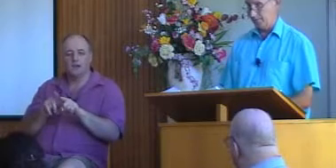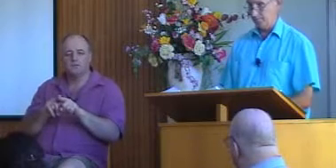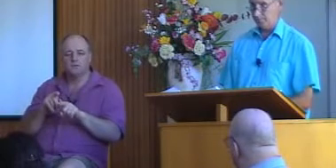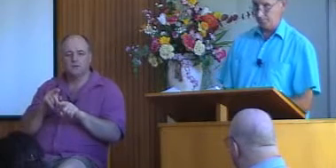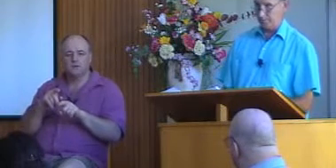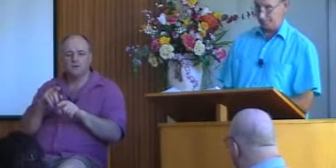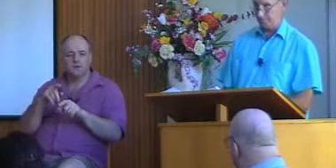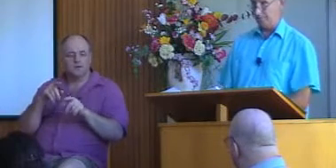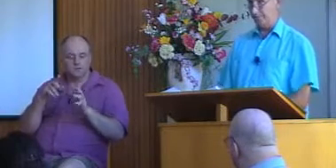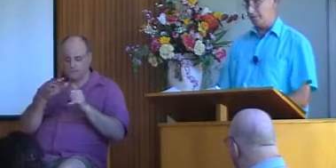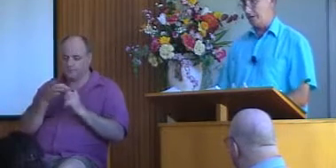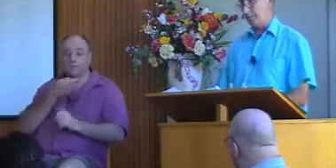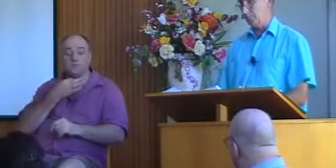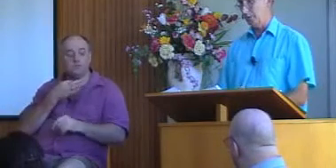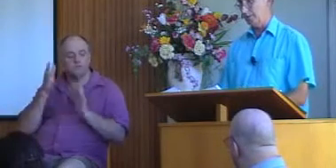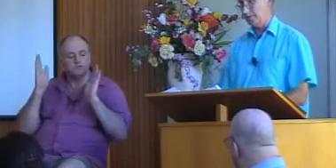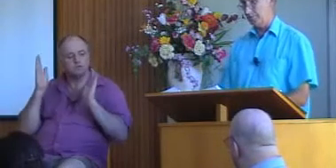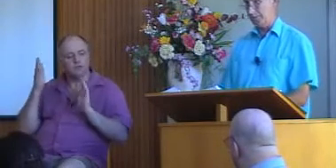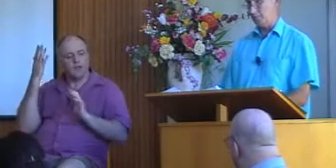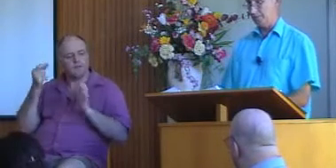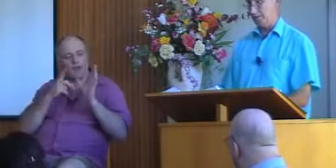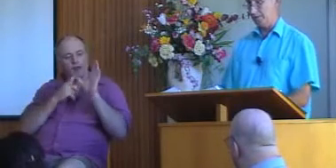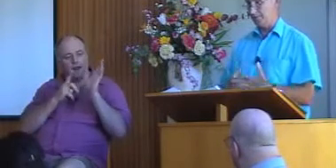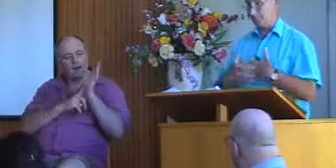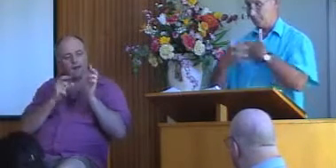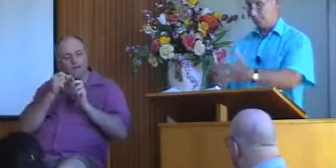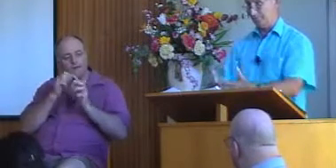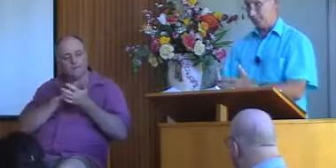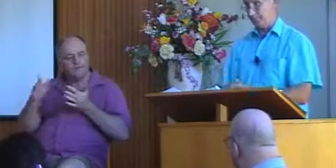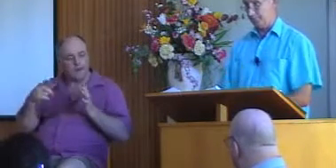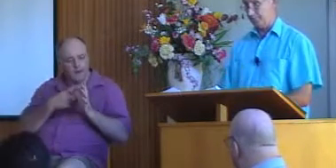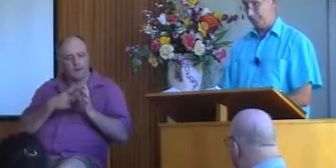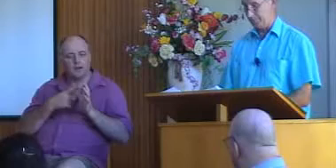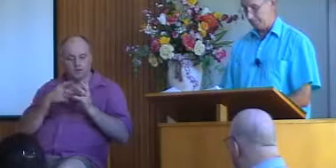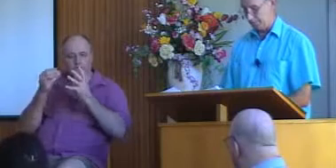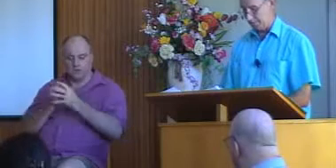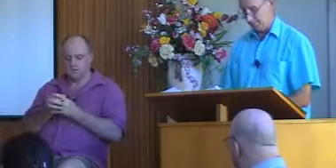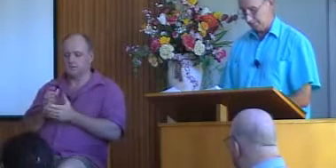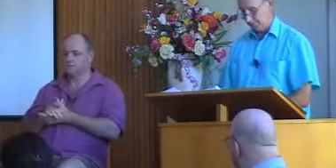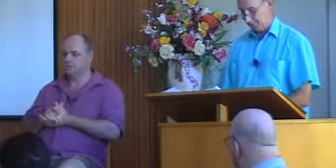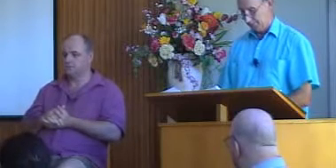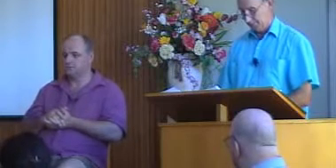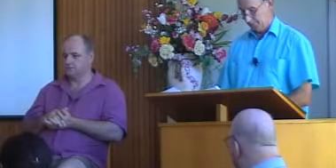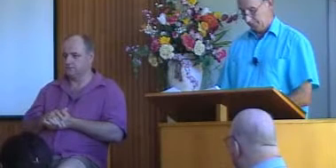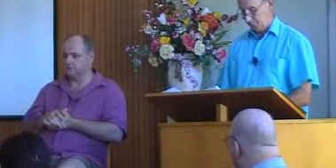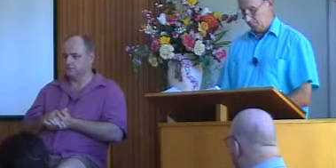later. And it's every Tuesday night, and it's a Bible study, but it's good fellowship with people as well.